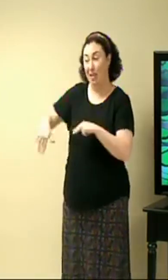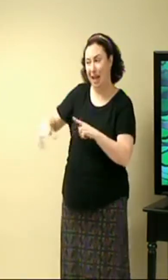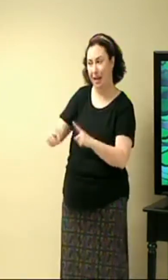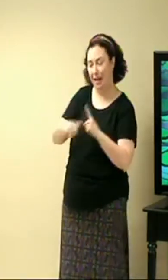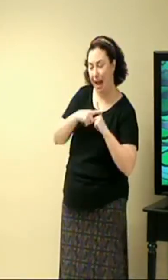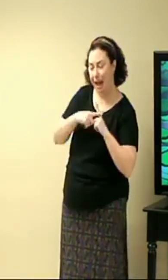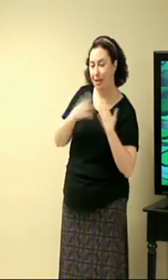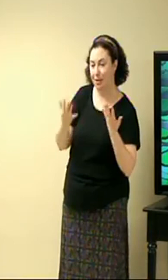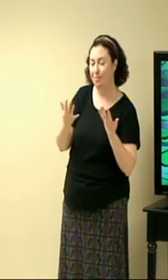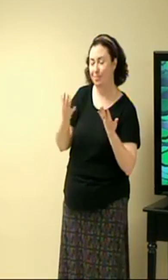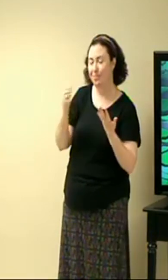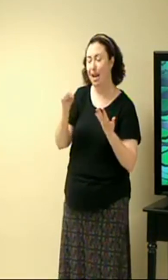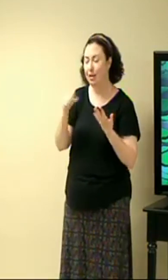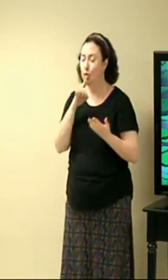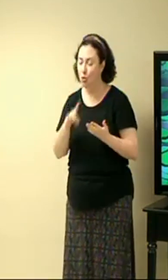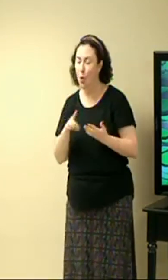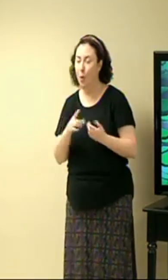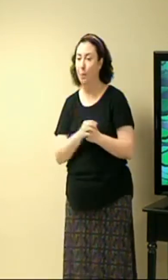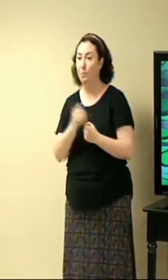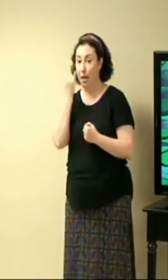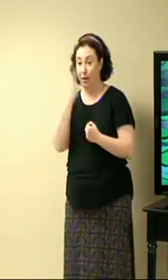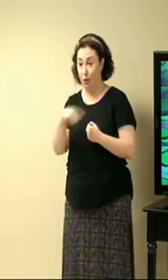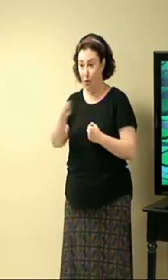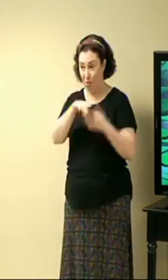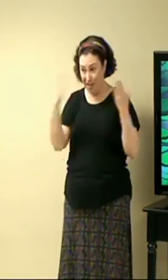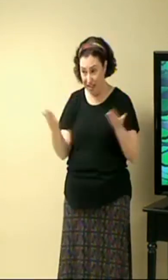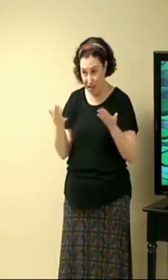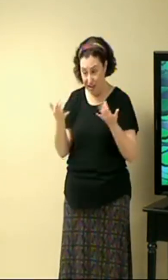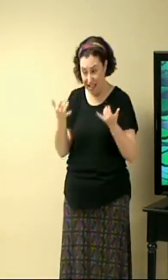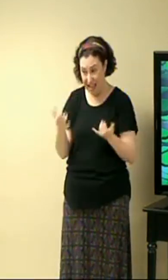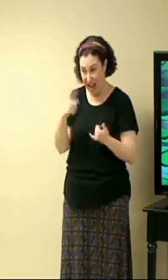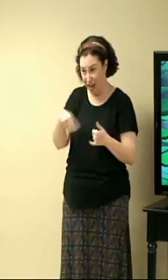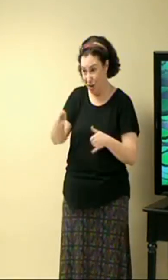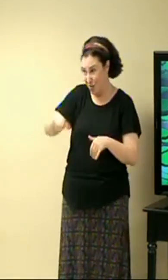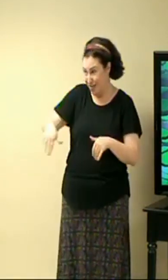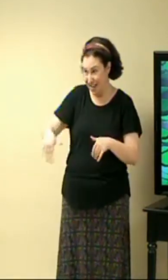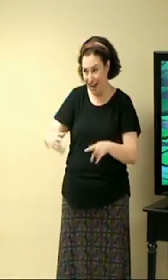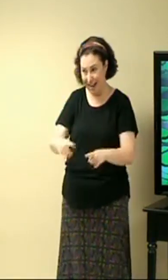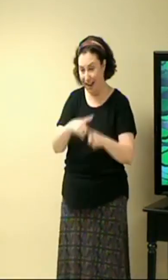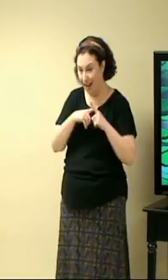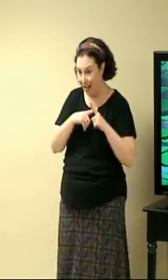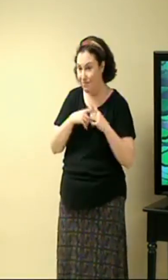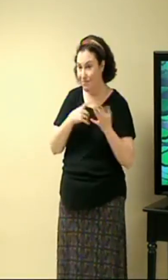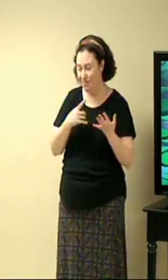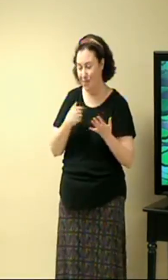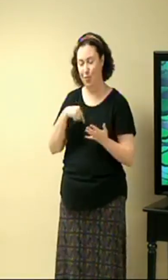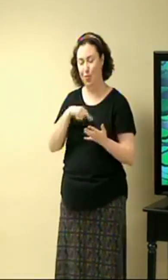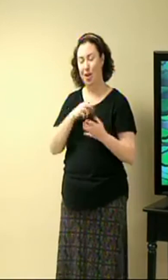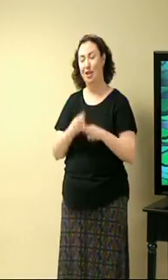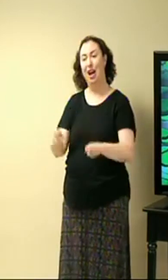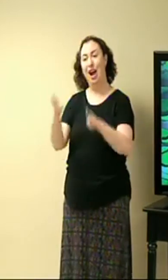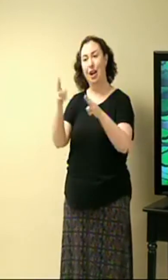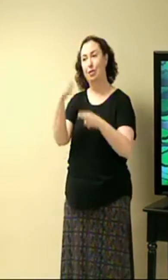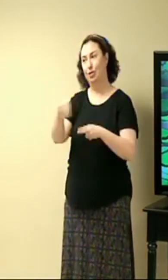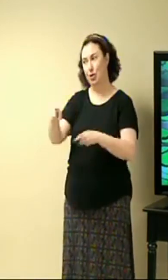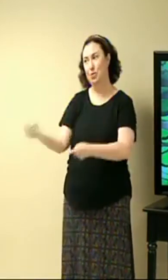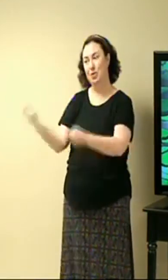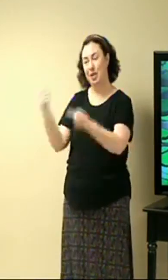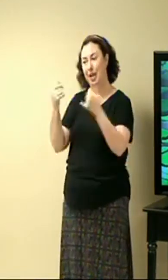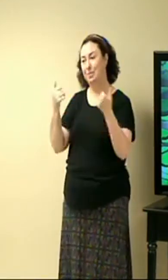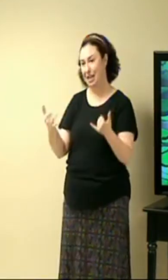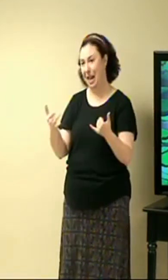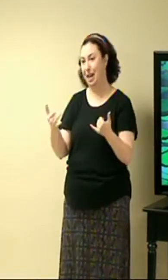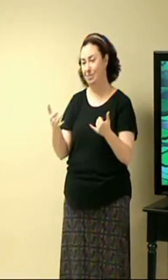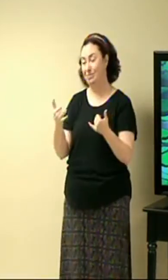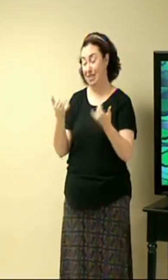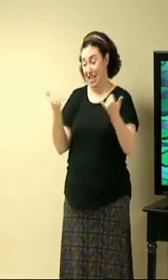Christian, let me just say it is an honor to have you here. And this is a safe place to ask questions. You don't have to have it figured out. I don't have it figured out. So you